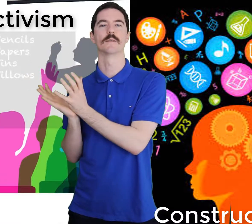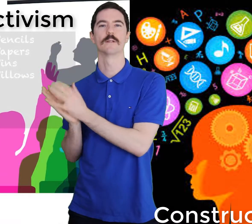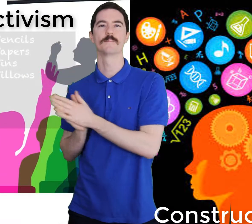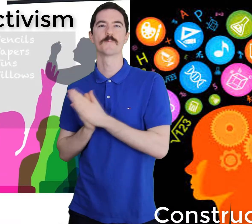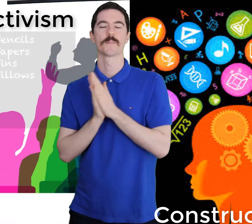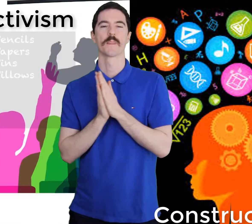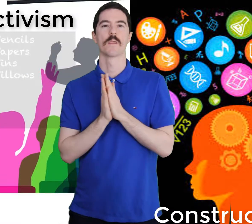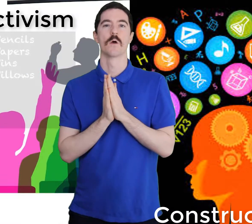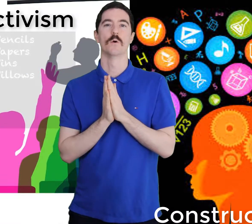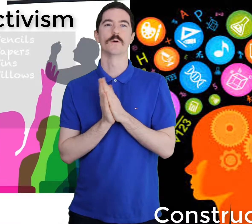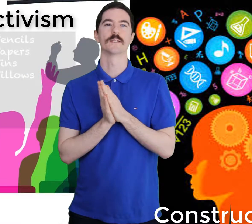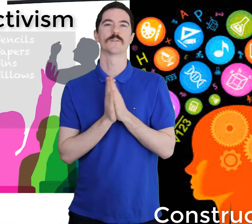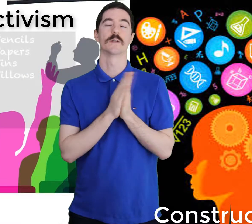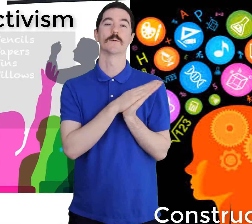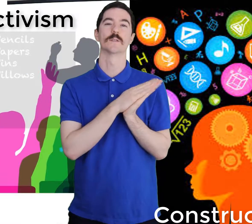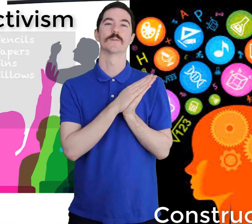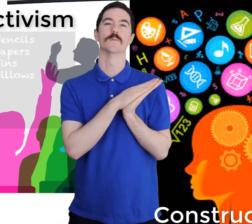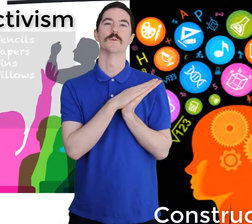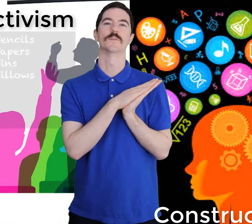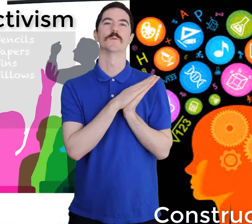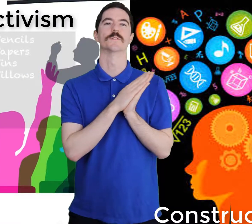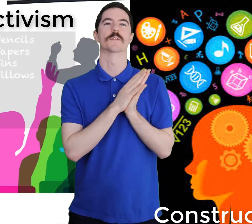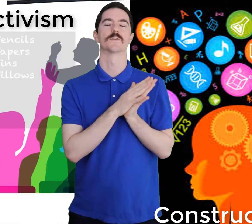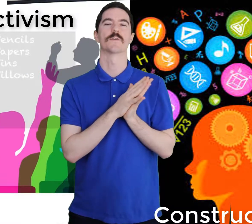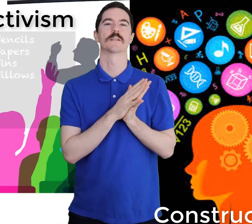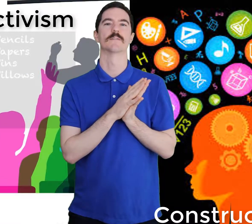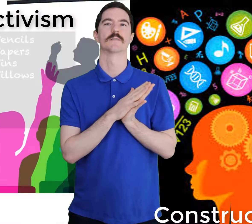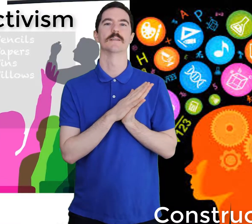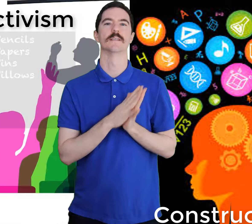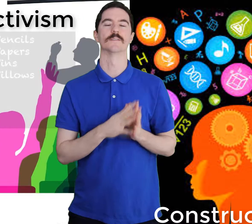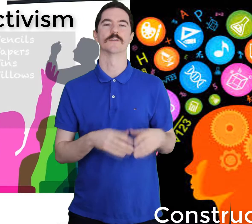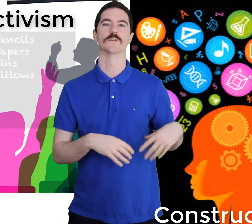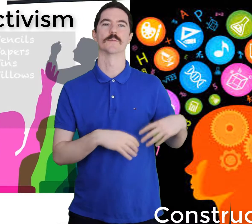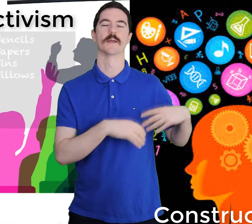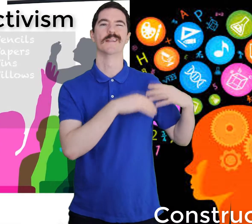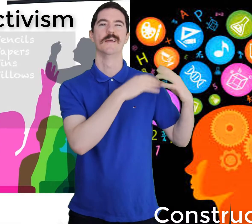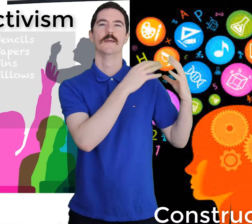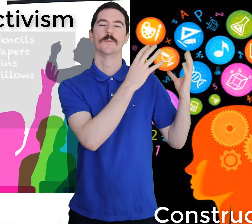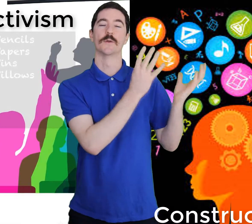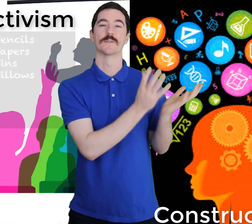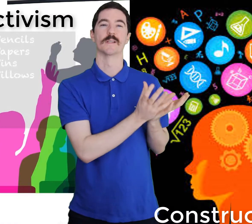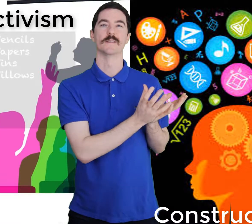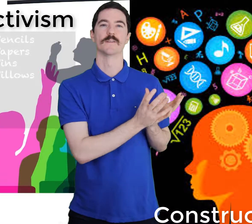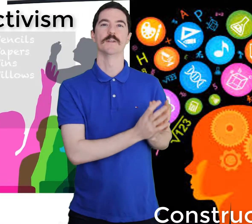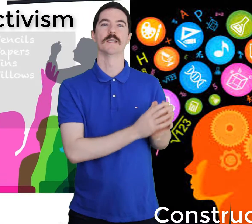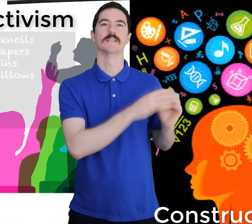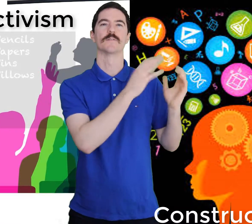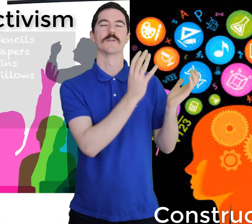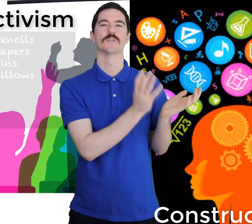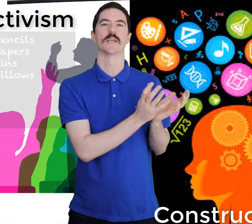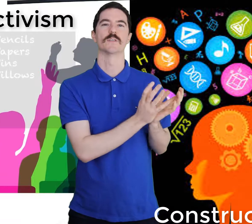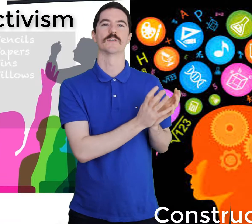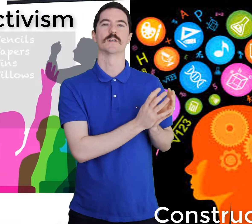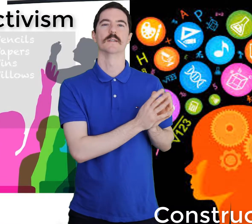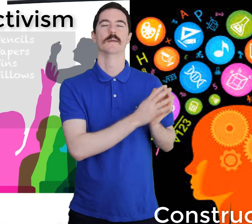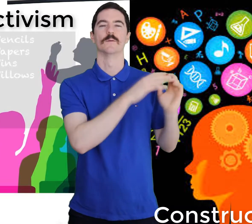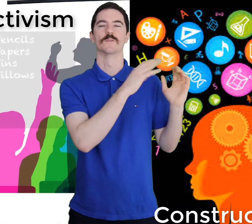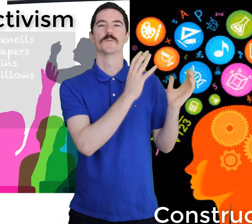theory. Or in Australia, we're sort of more towards the constructivist idea. So you're talking about personalized learning, differentiation, response